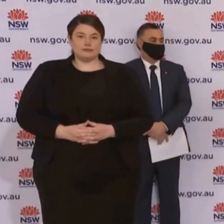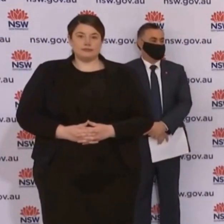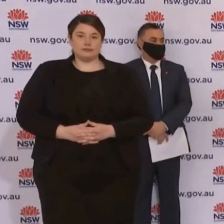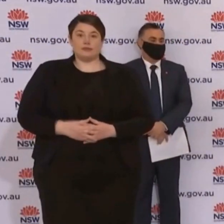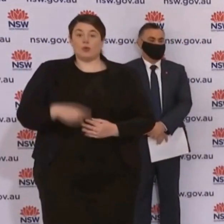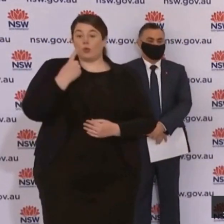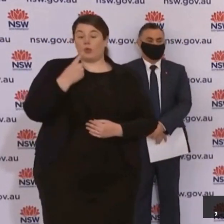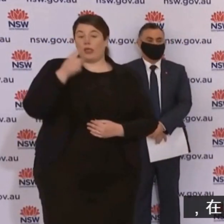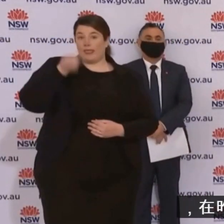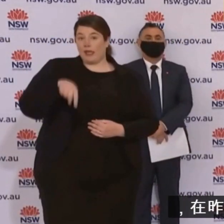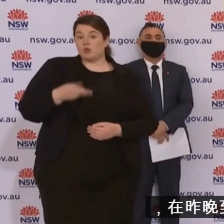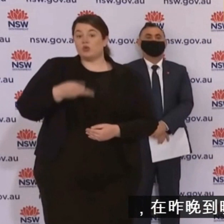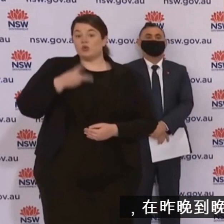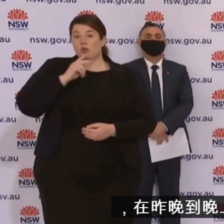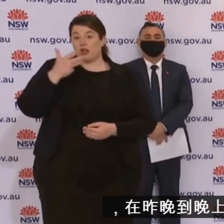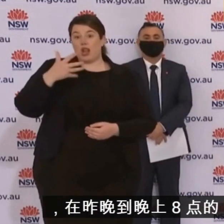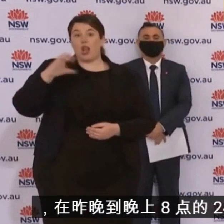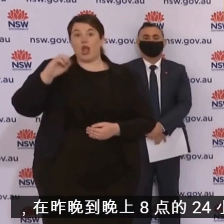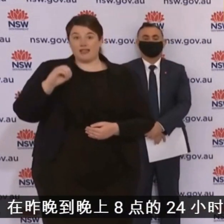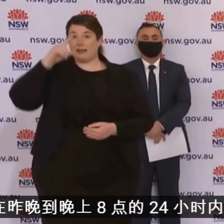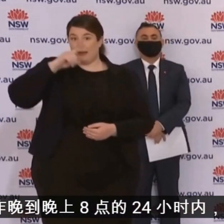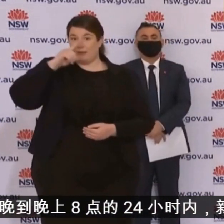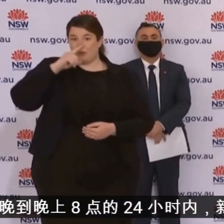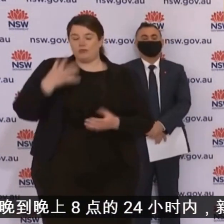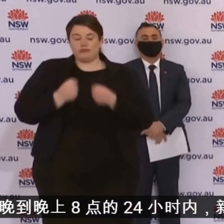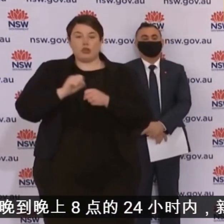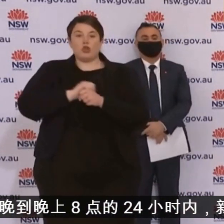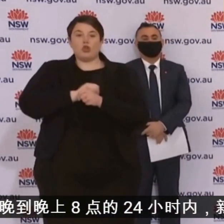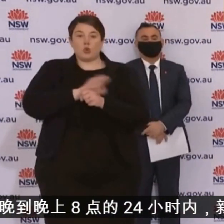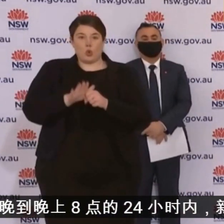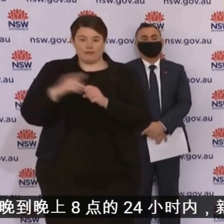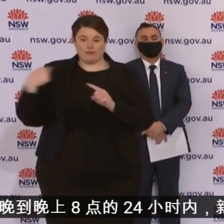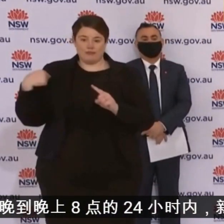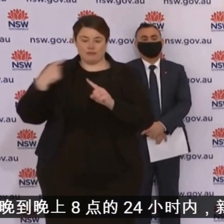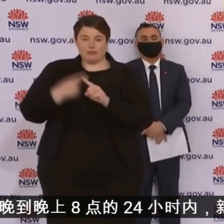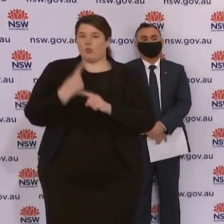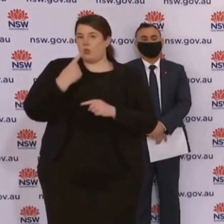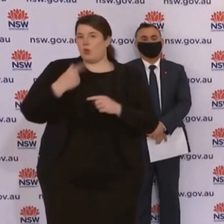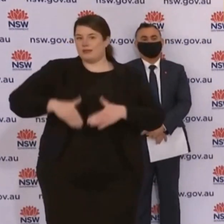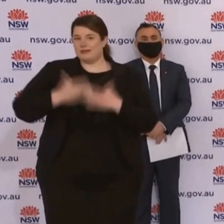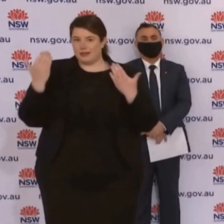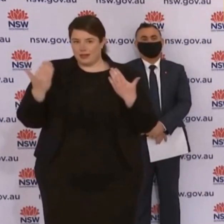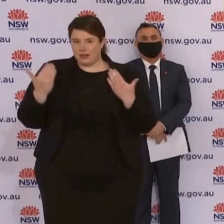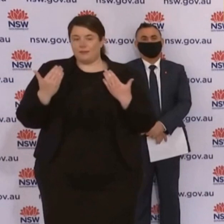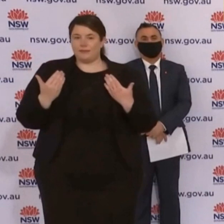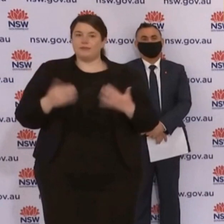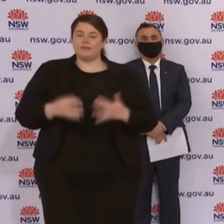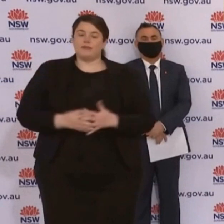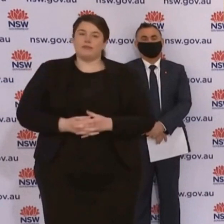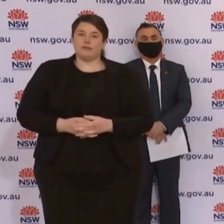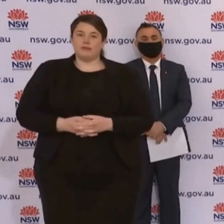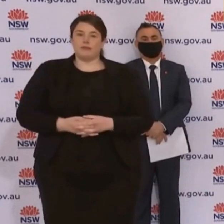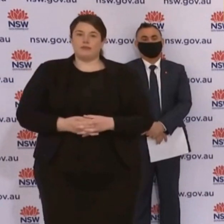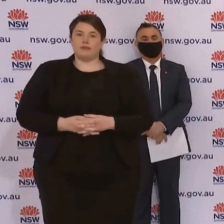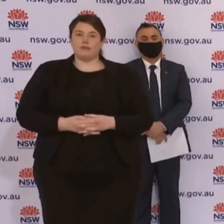There were 1,290 locally acquired cases of COVID reported in New South Wales in the 24 hours to 8 p.m. last night,